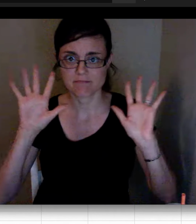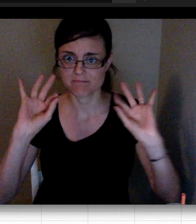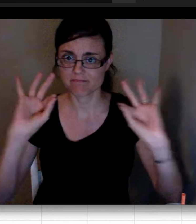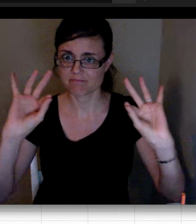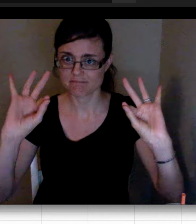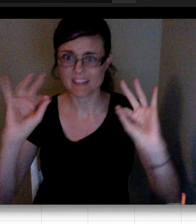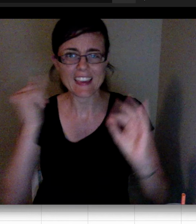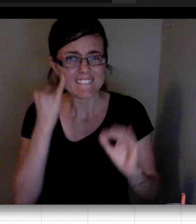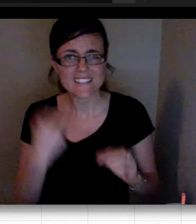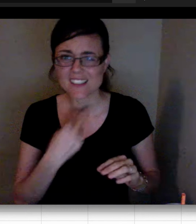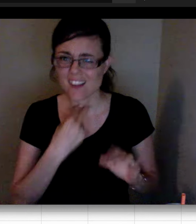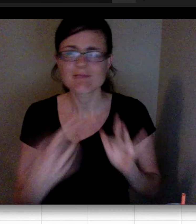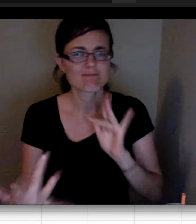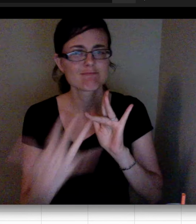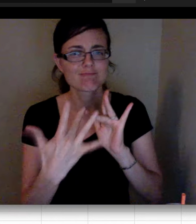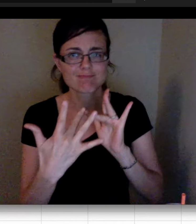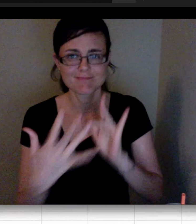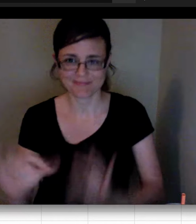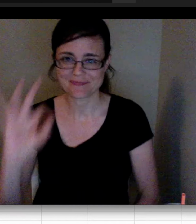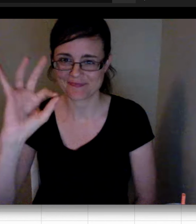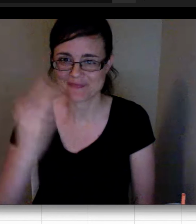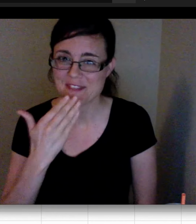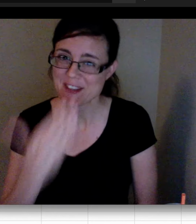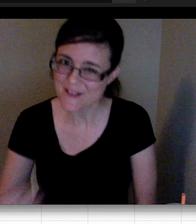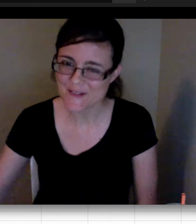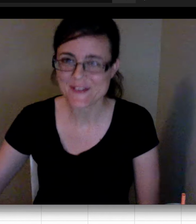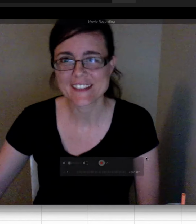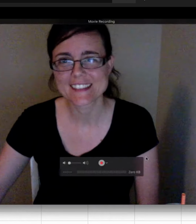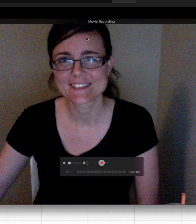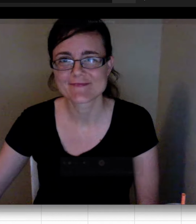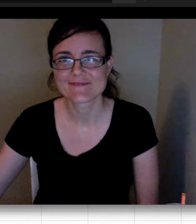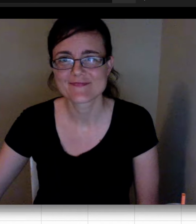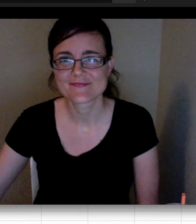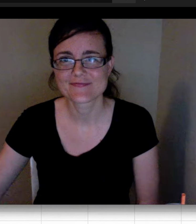list. So once you have all your raw data,